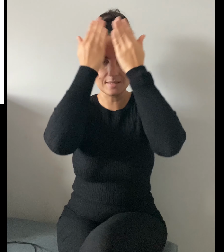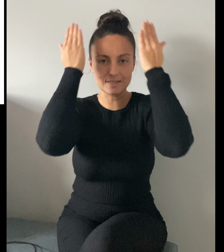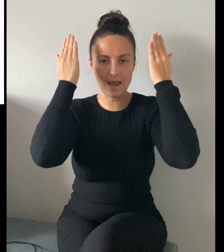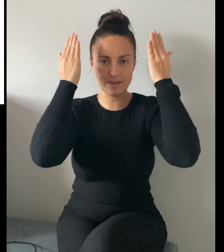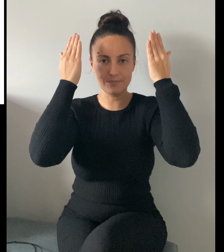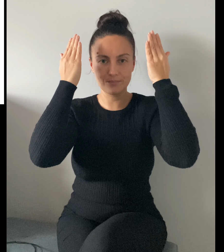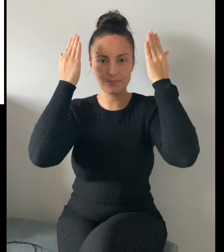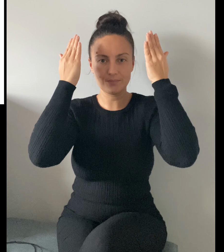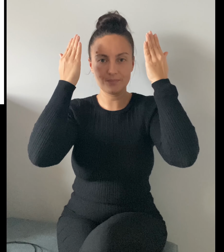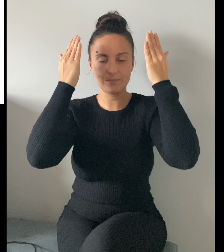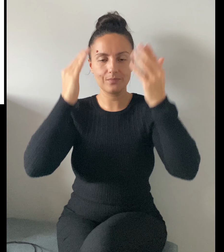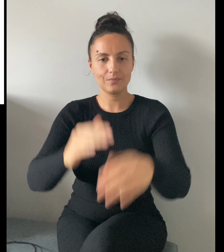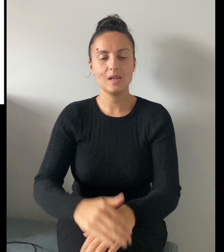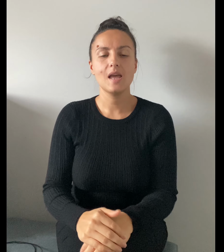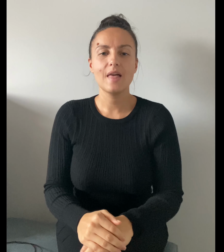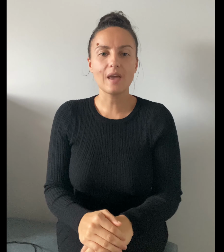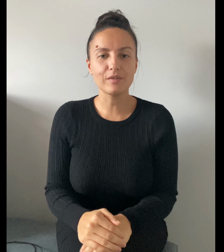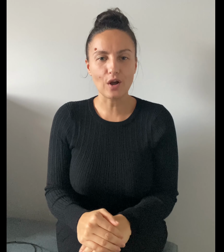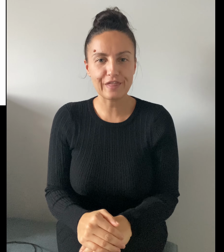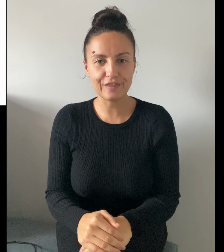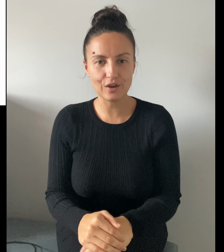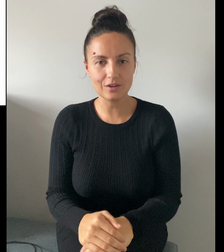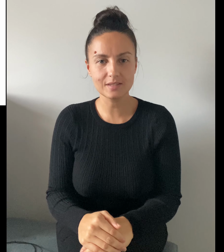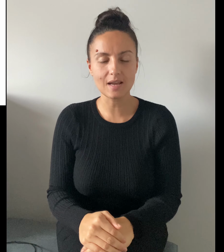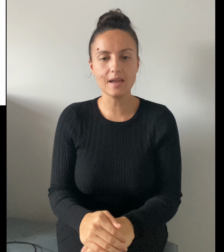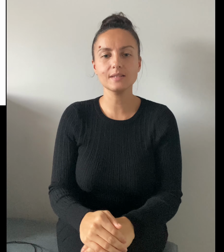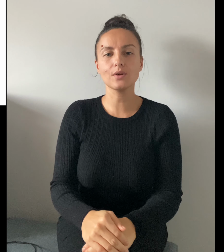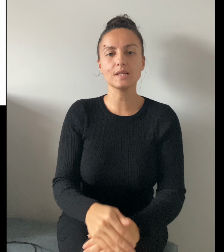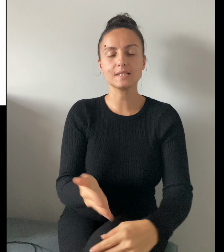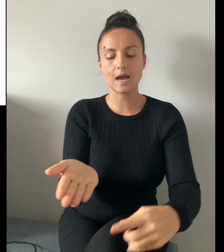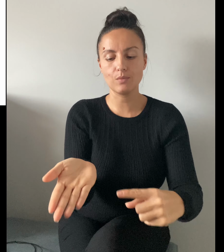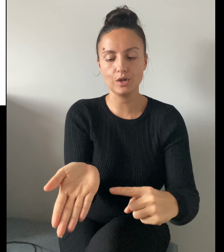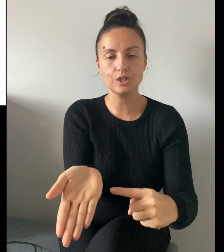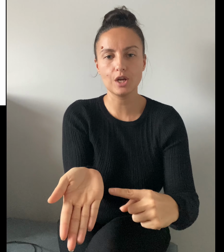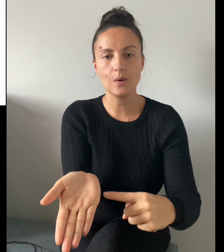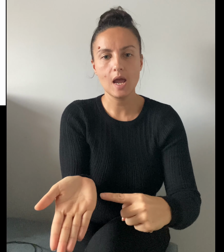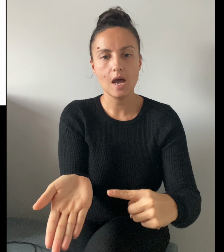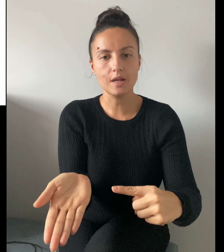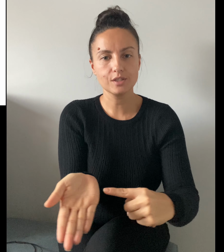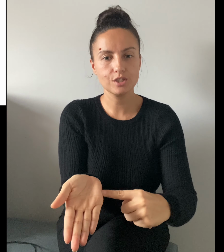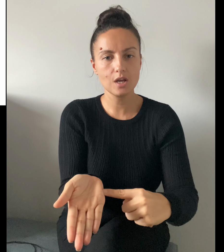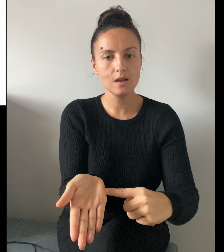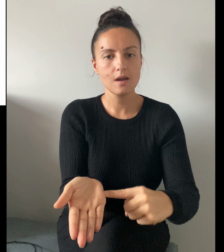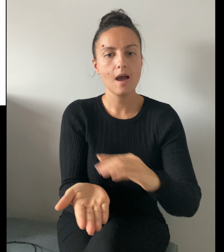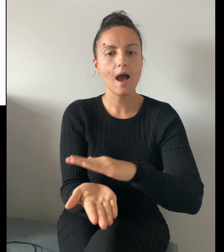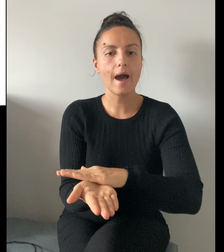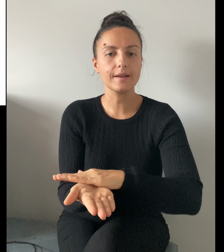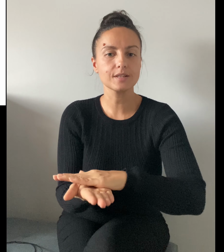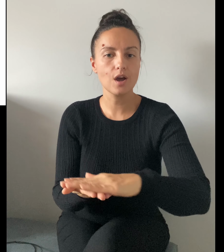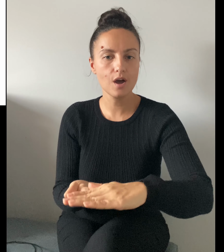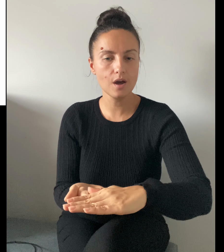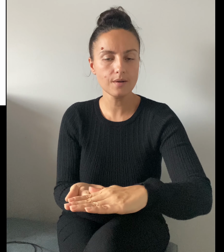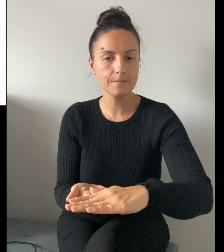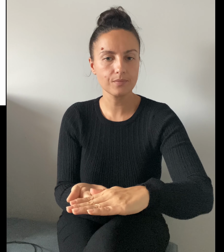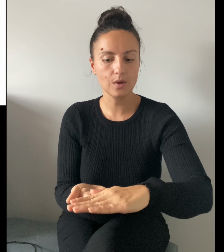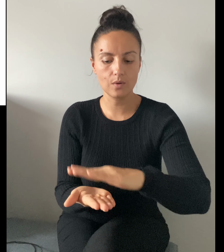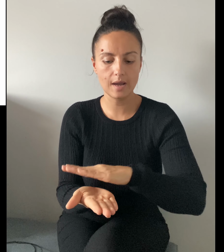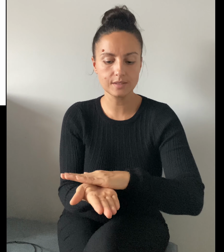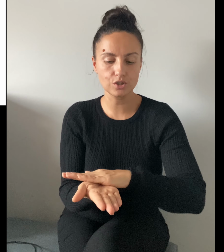Wednesday. Then we've got Thursday, so this time we're going to do a T and a H. Okay, so just take